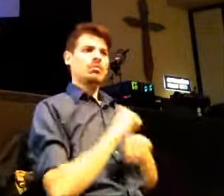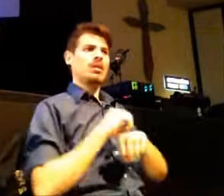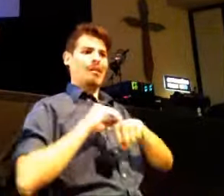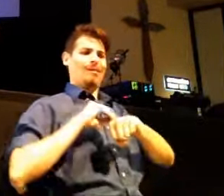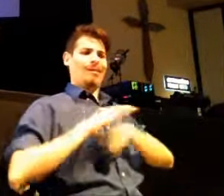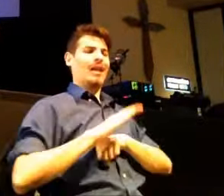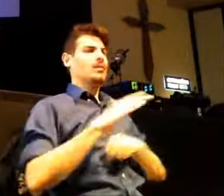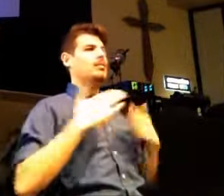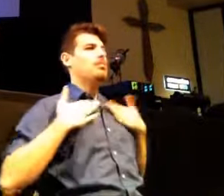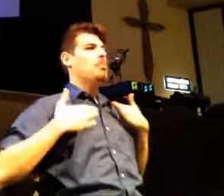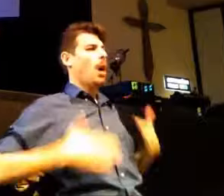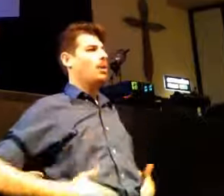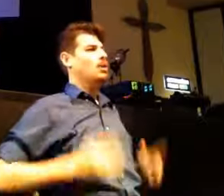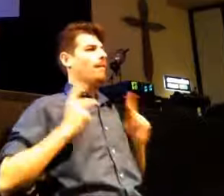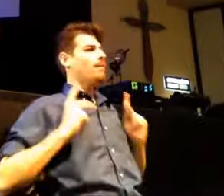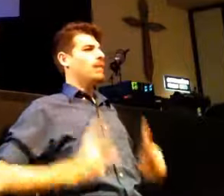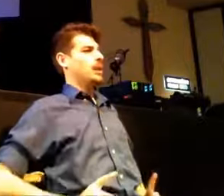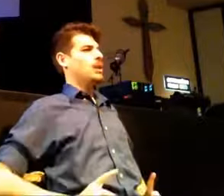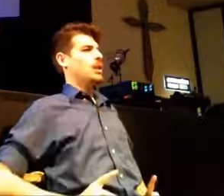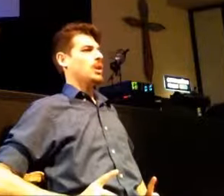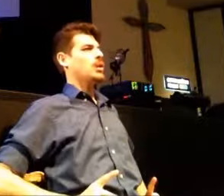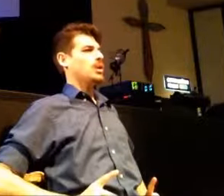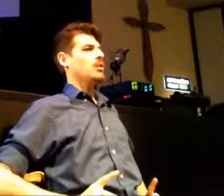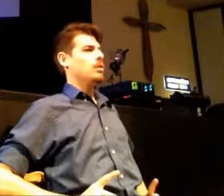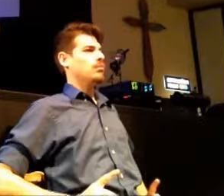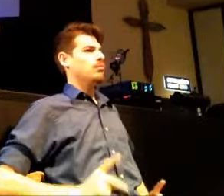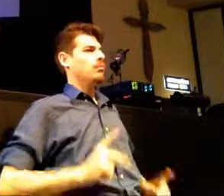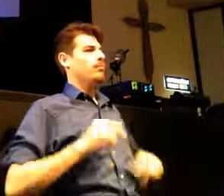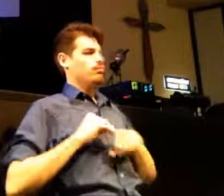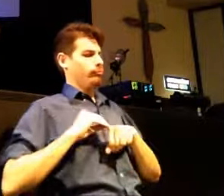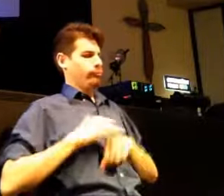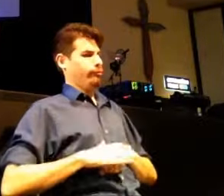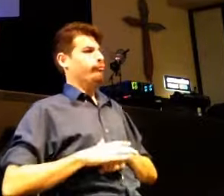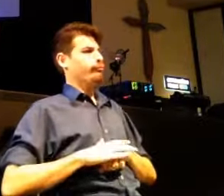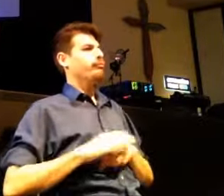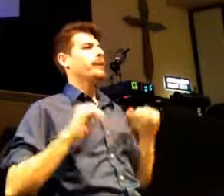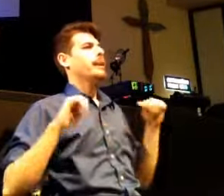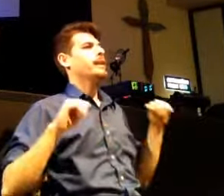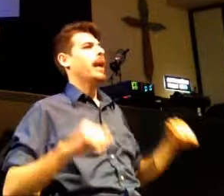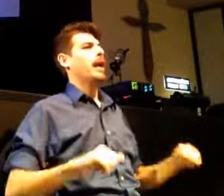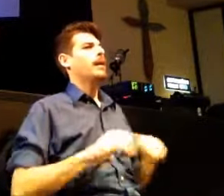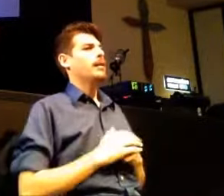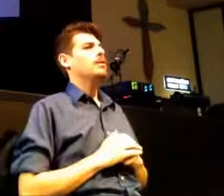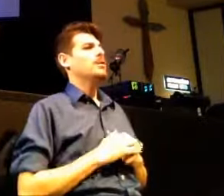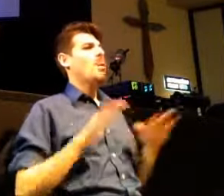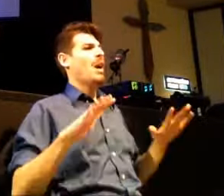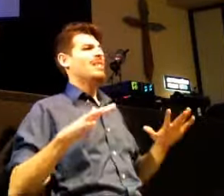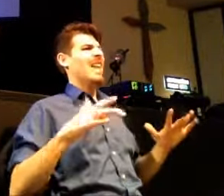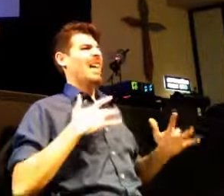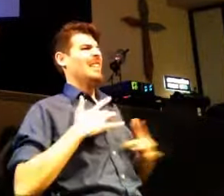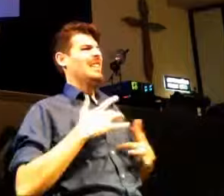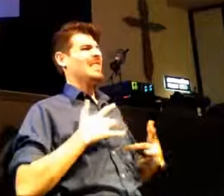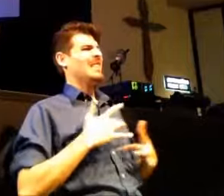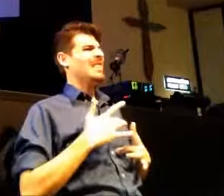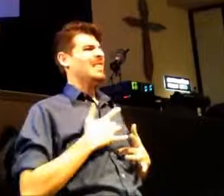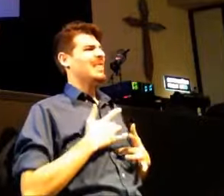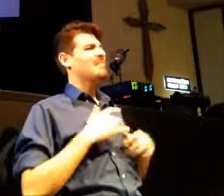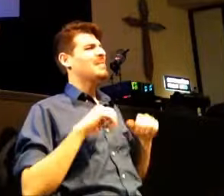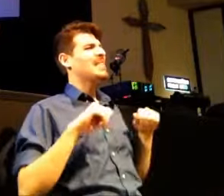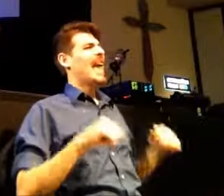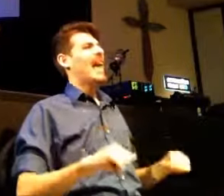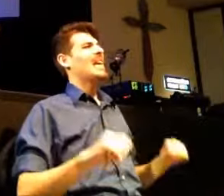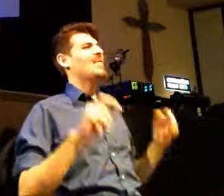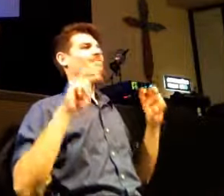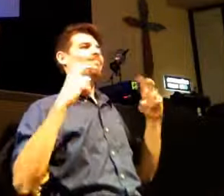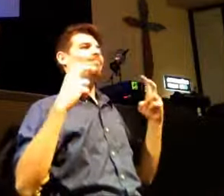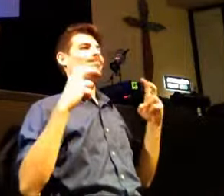body as well. And so one of the problems we have is that anxiety can have this way of getting a hold